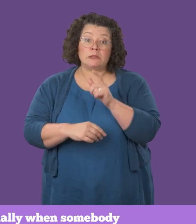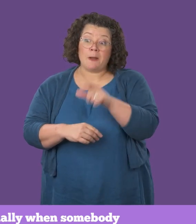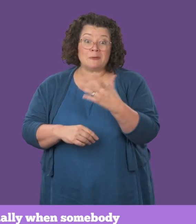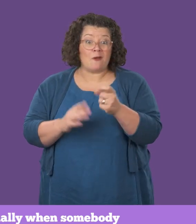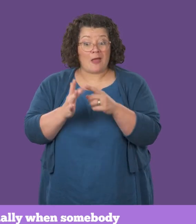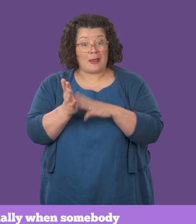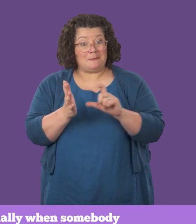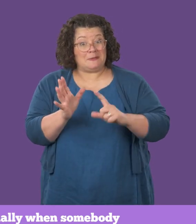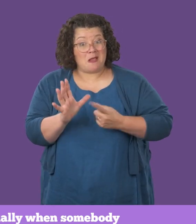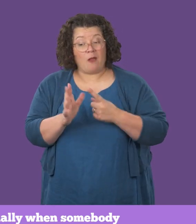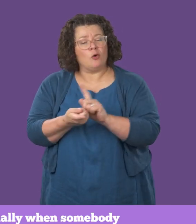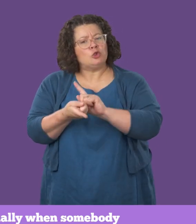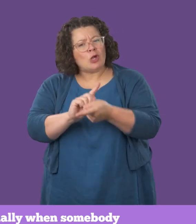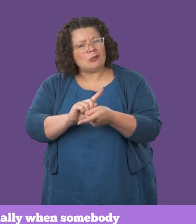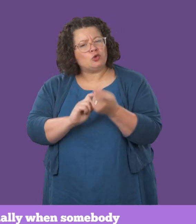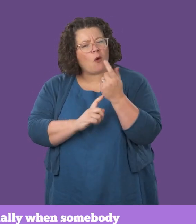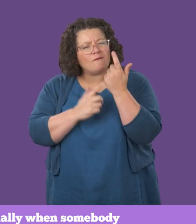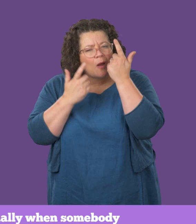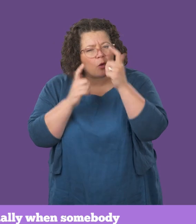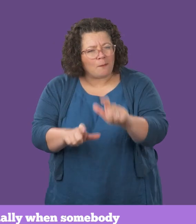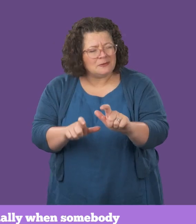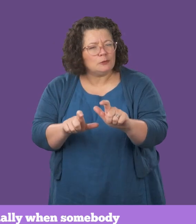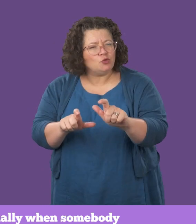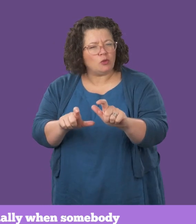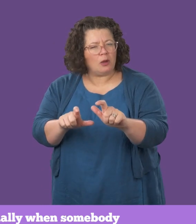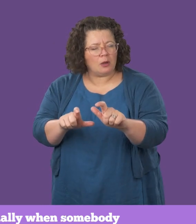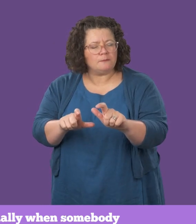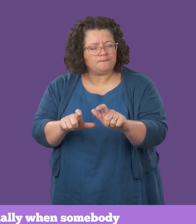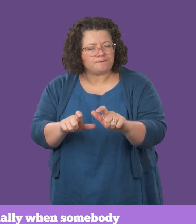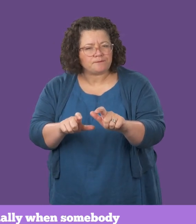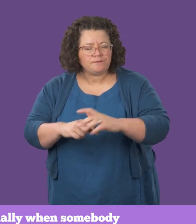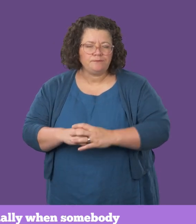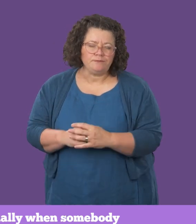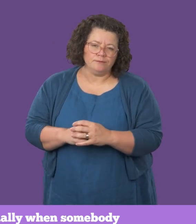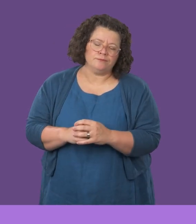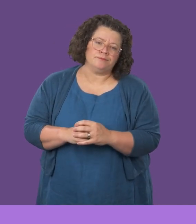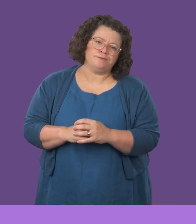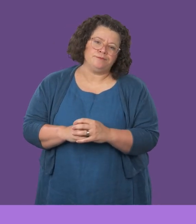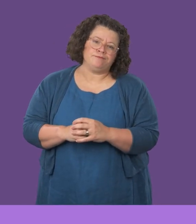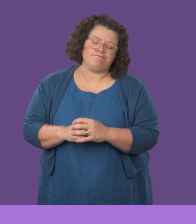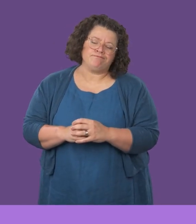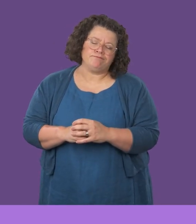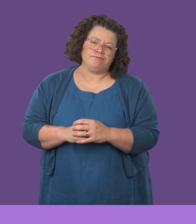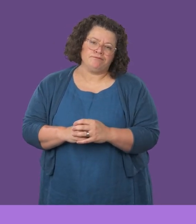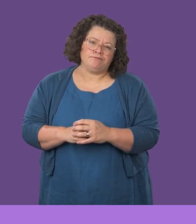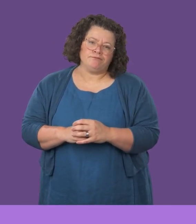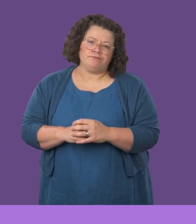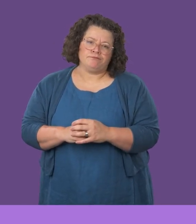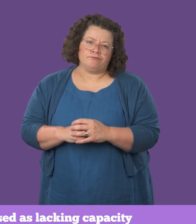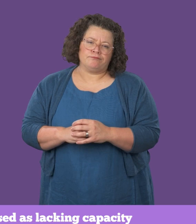one is actually when somebody has an IMCA for a change of accommodation decision. So if somebody's